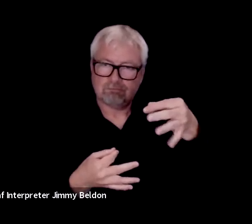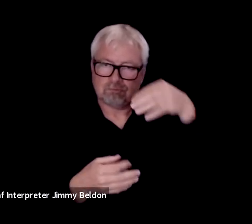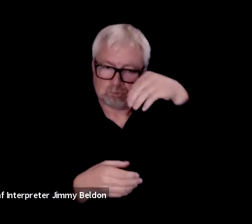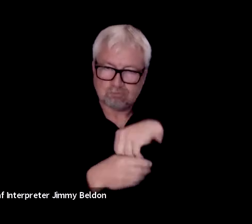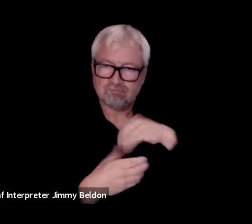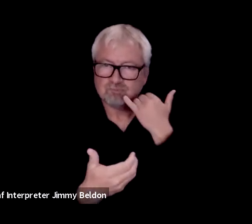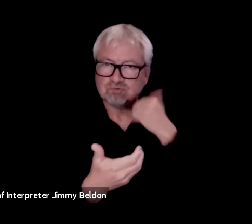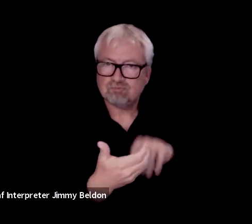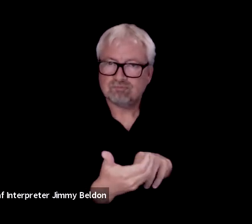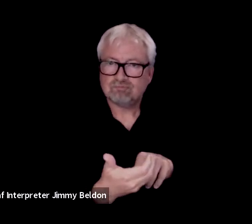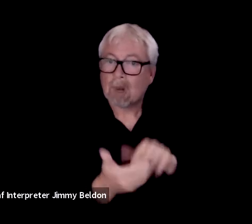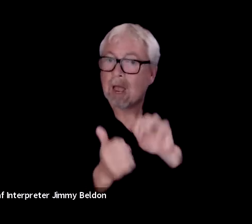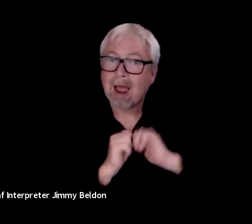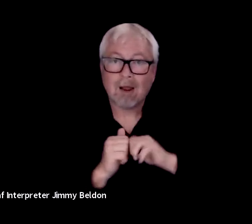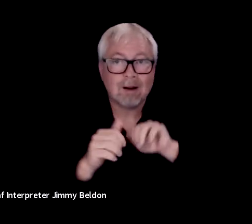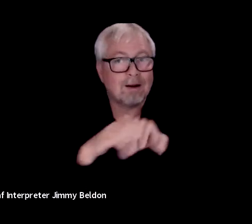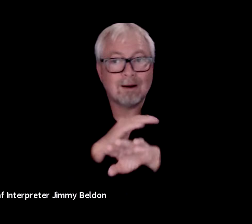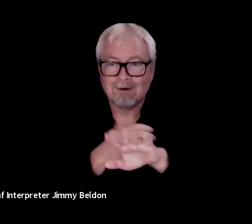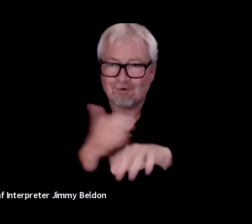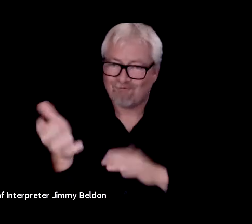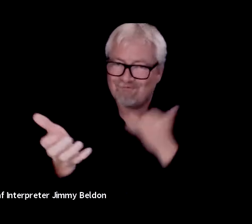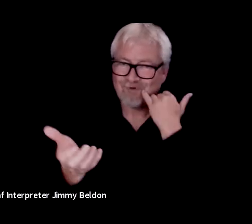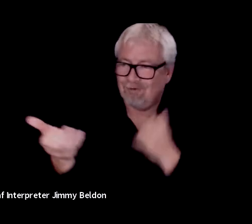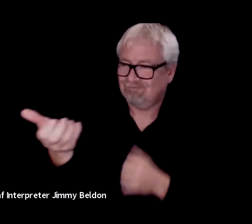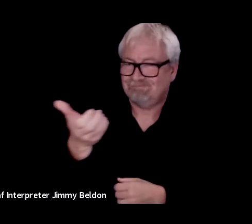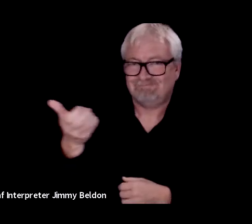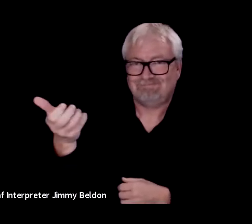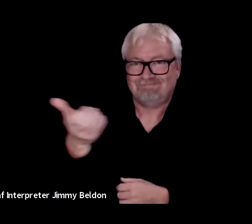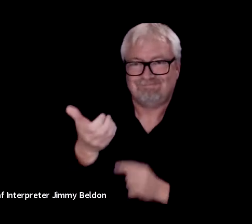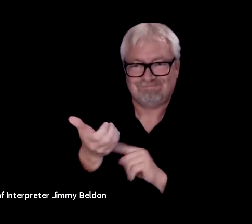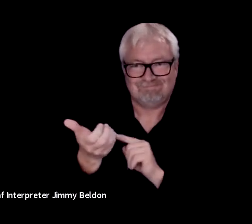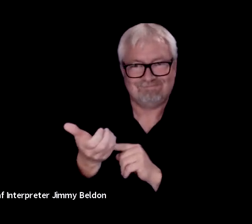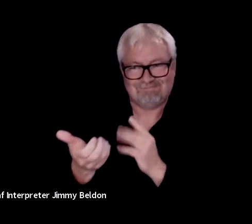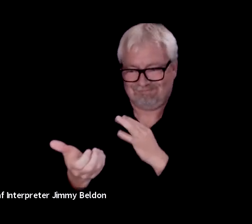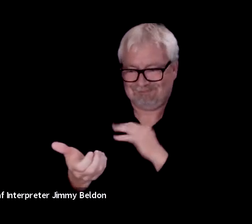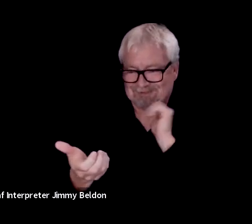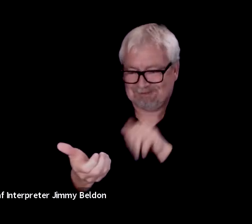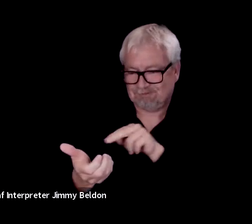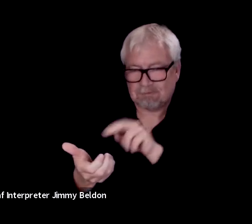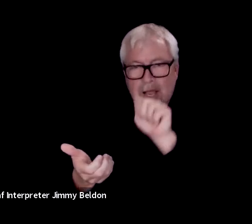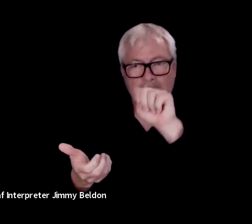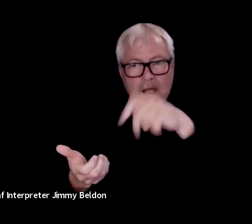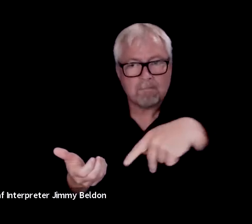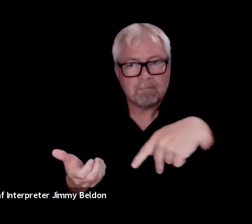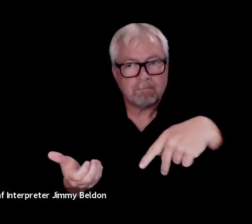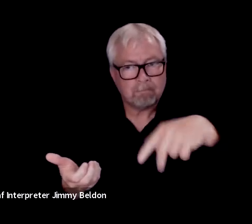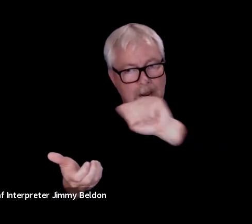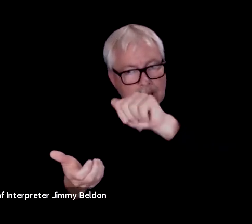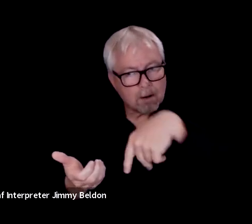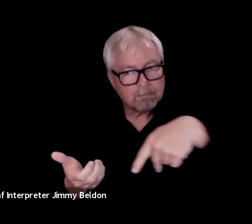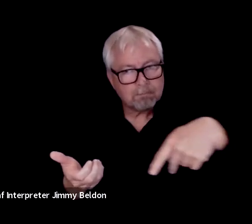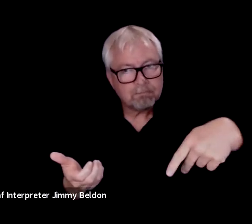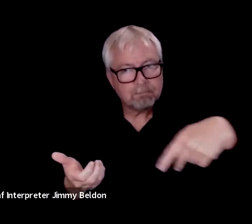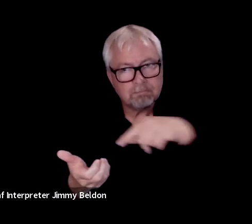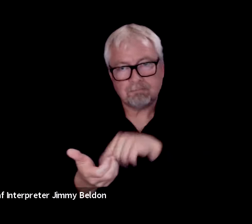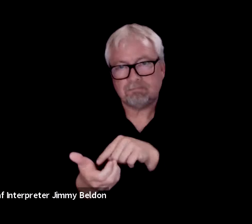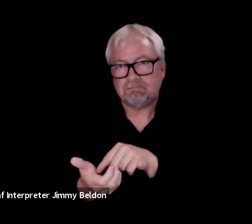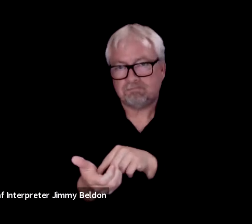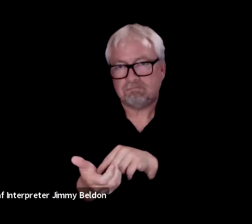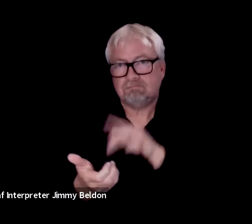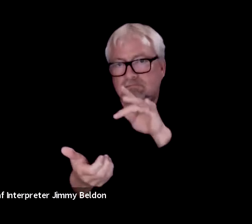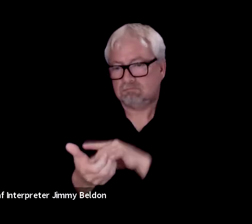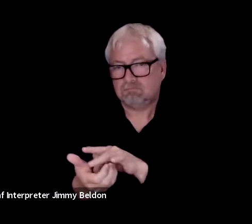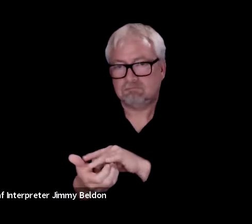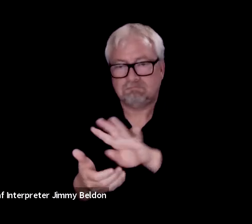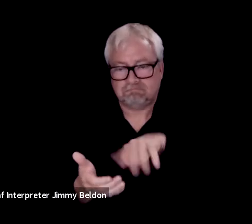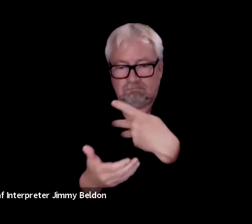vaccination. The app provides a PDF document of the person's immunization record that can be saved to the